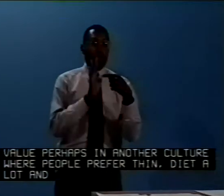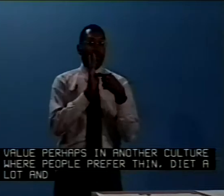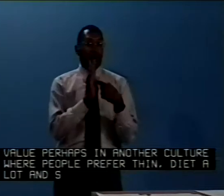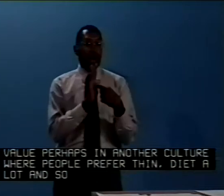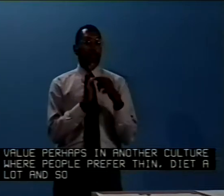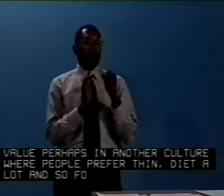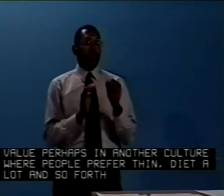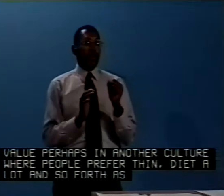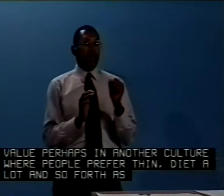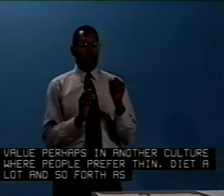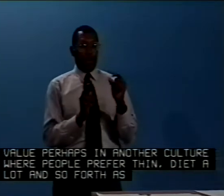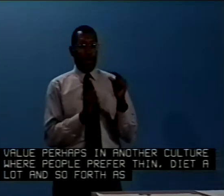heavier.